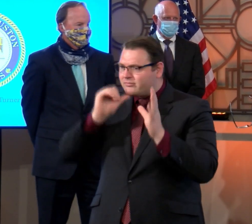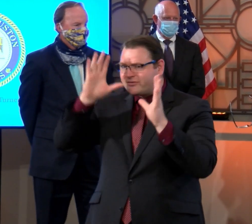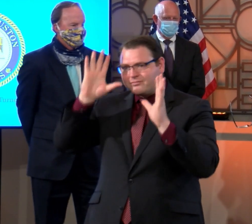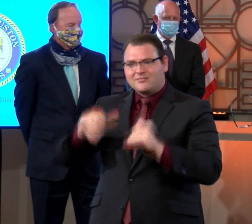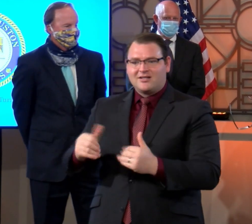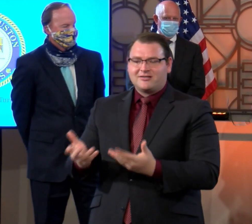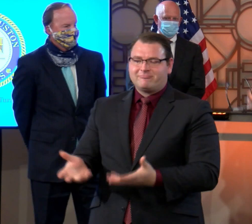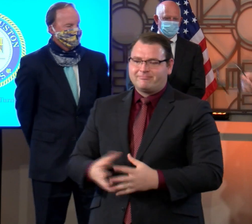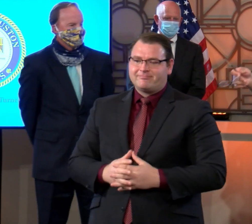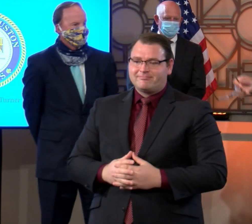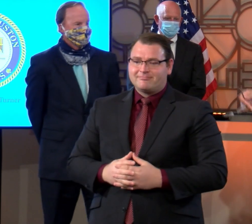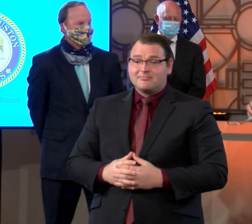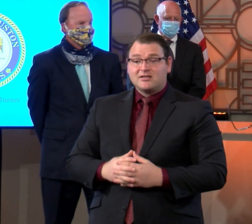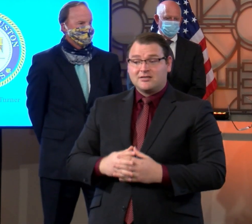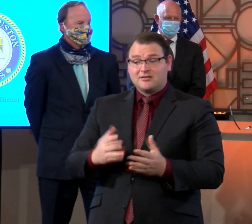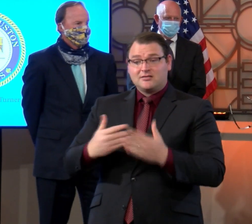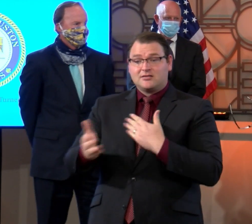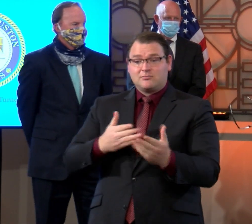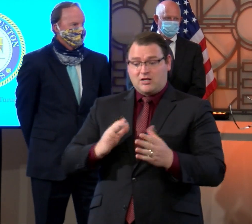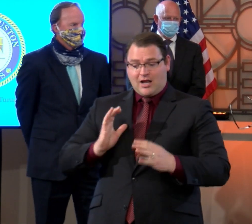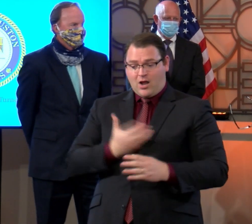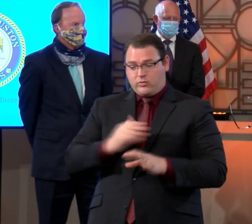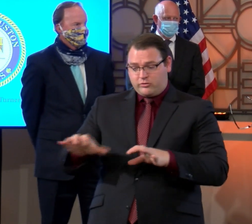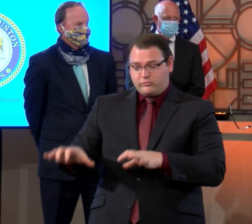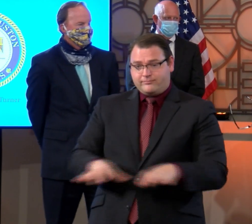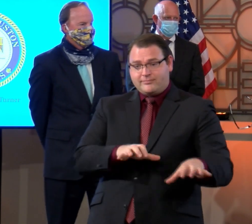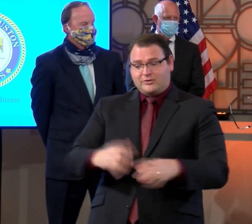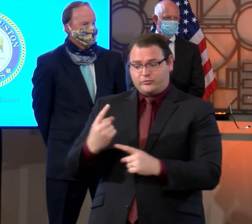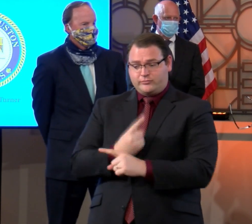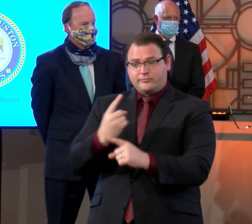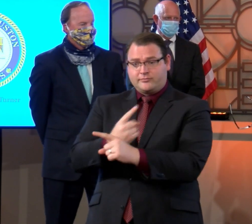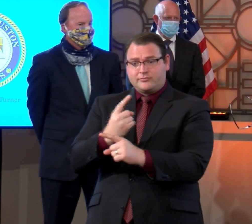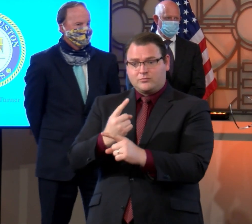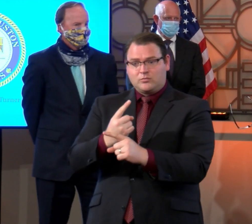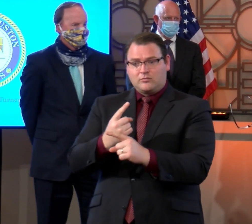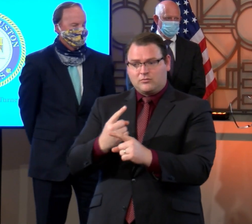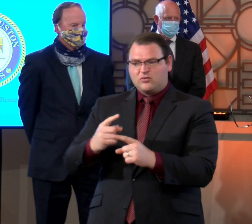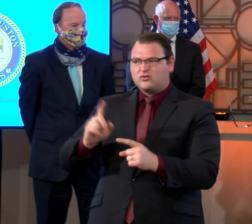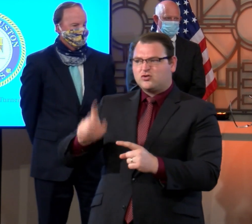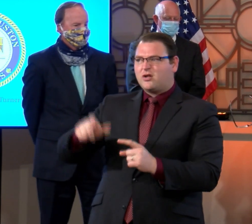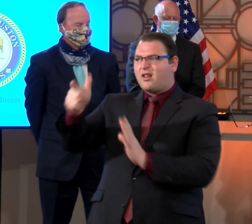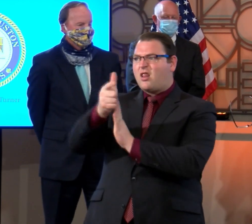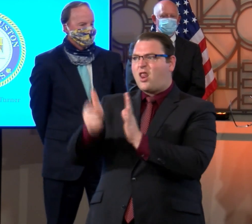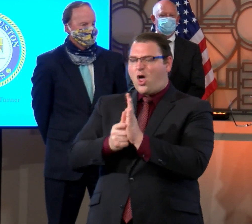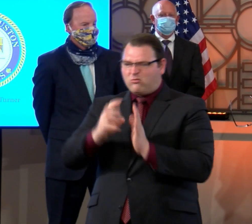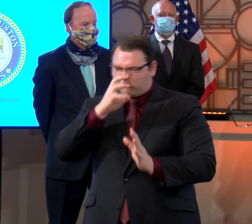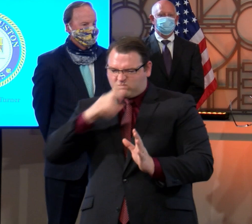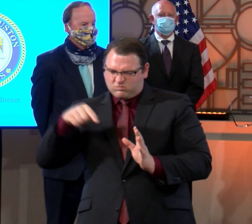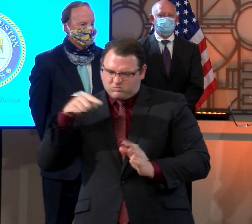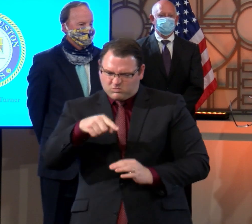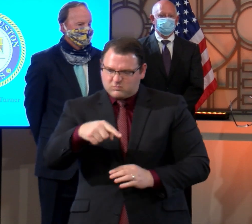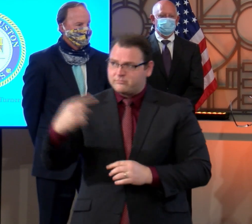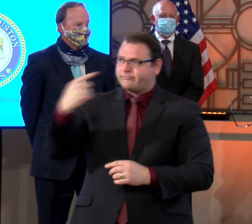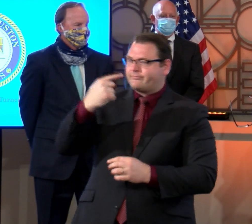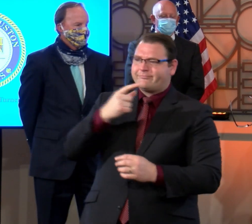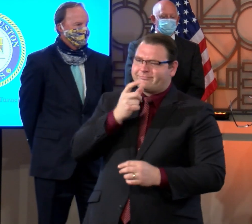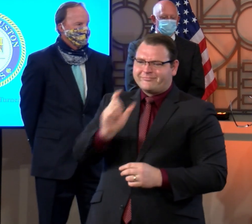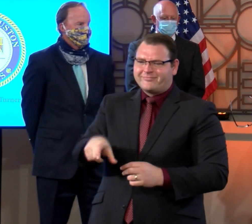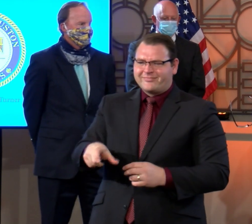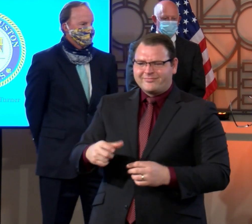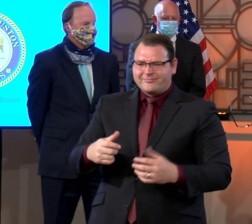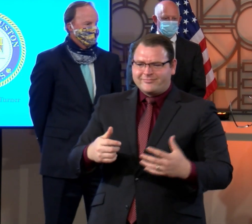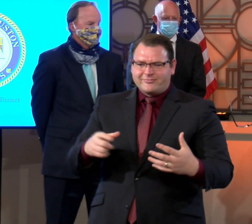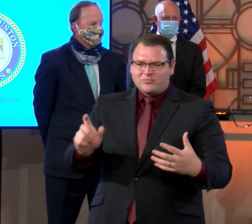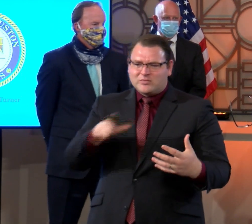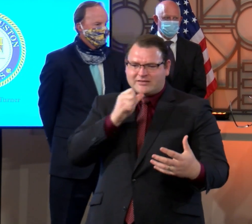be legislated. We shouldn't have the governor or anyone else tell us what to do to keep each other safe. And as we open up, I can just tell